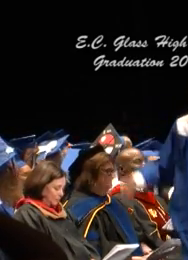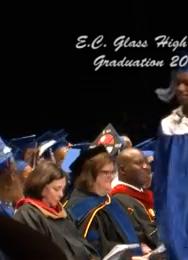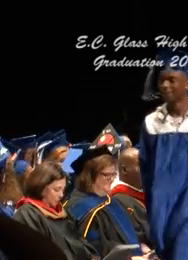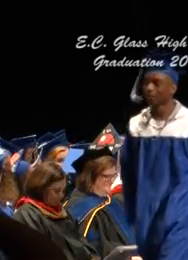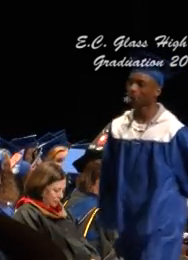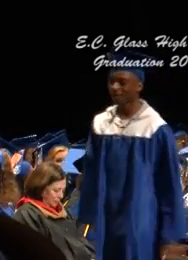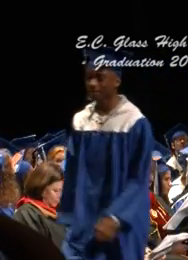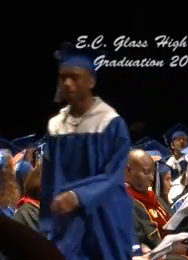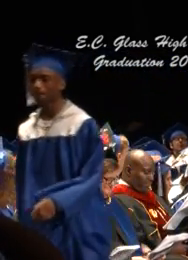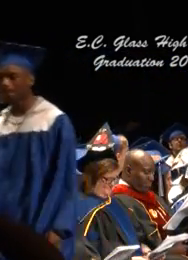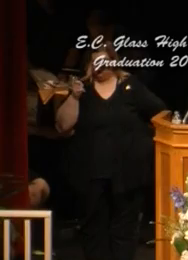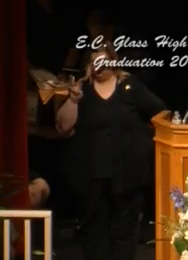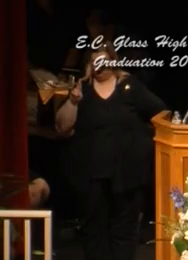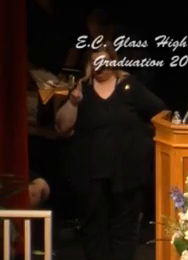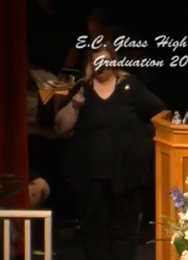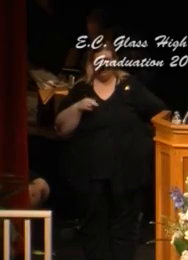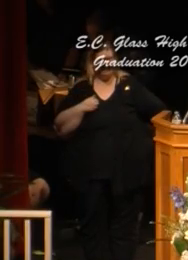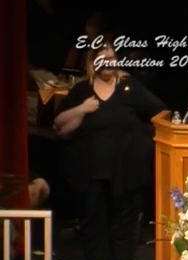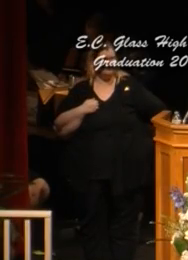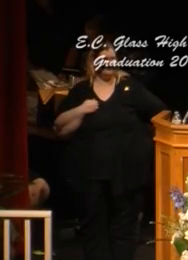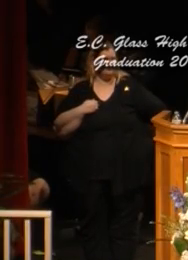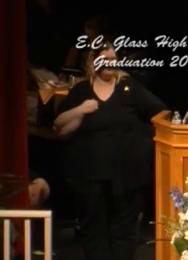Colin David Super.